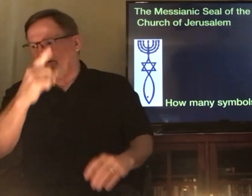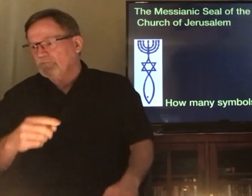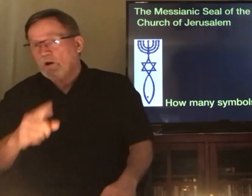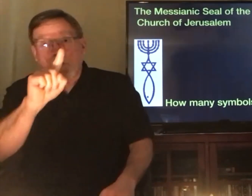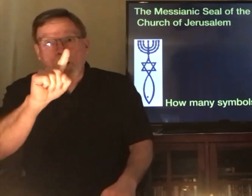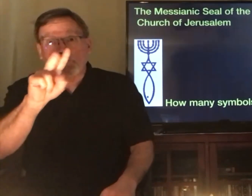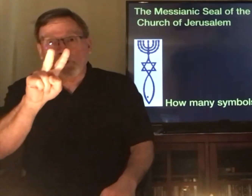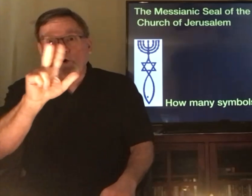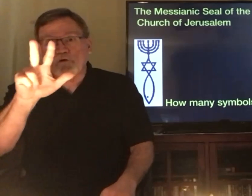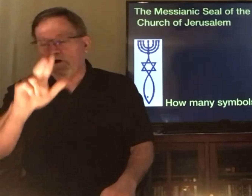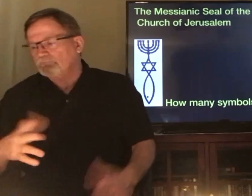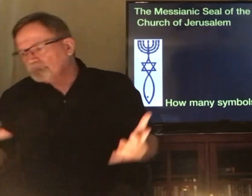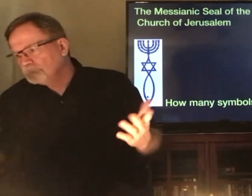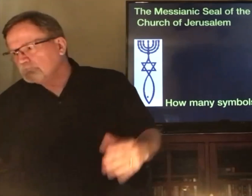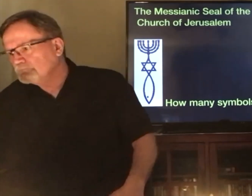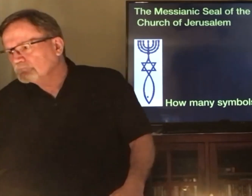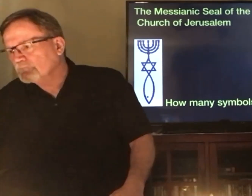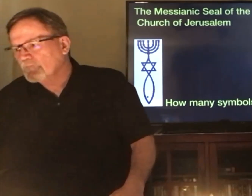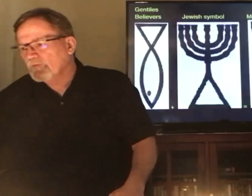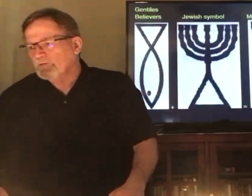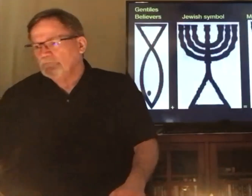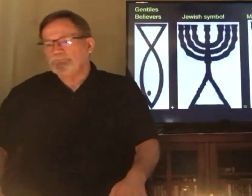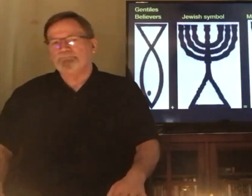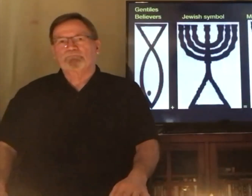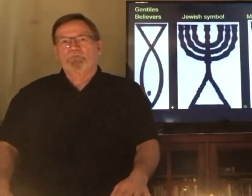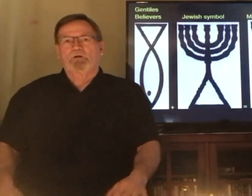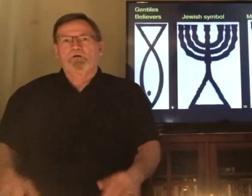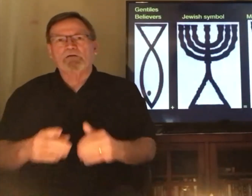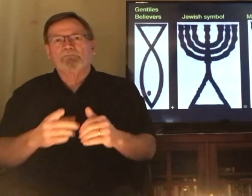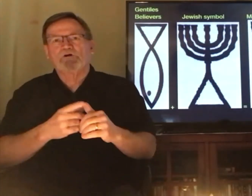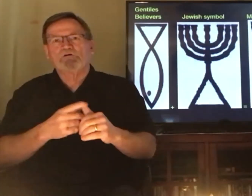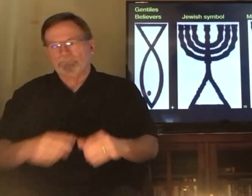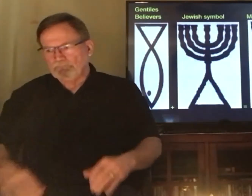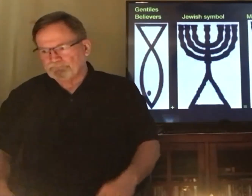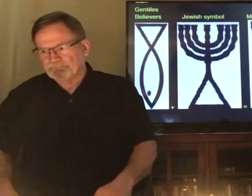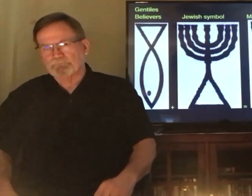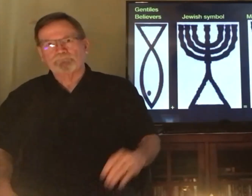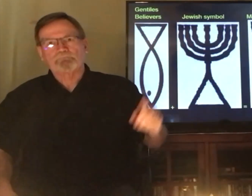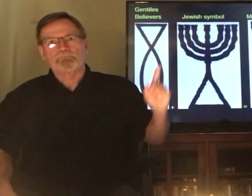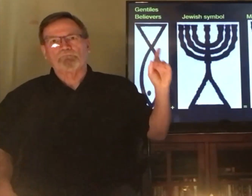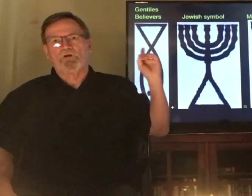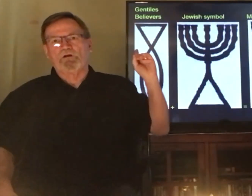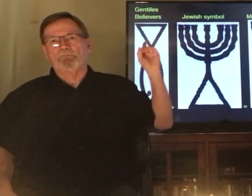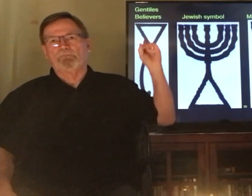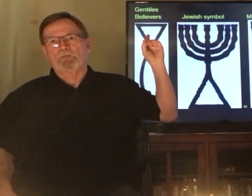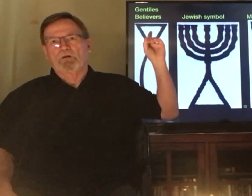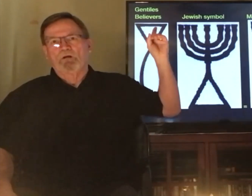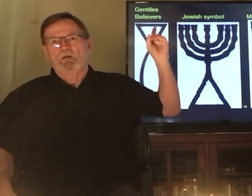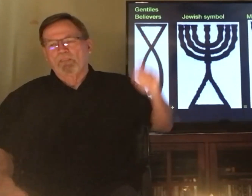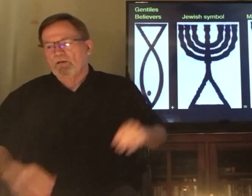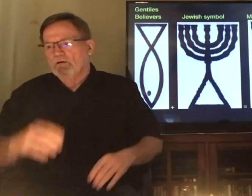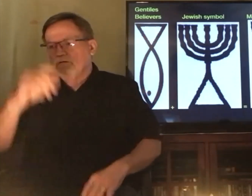but Gentiles too. Them. Yeah, and they became fellow